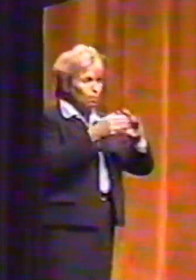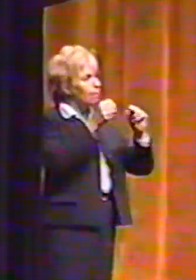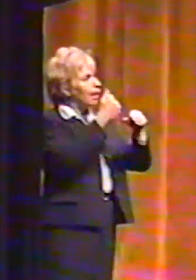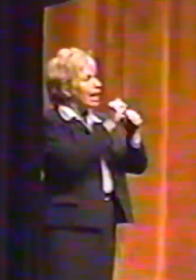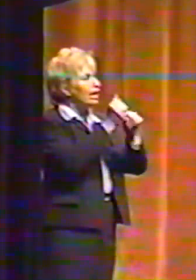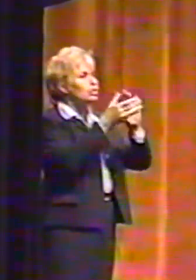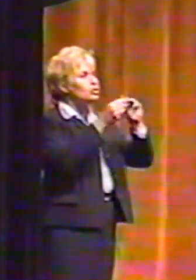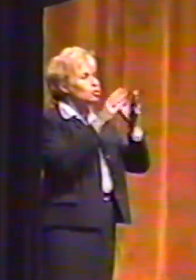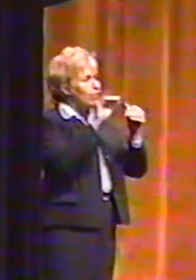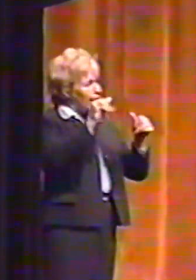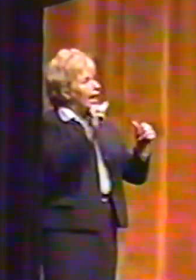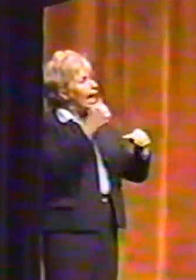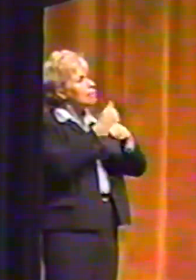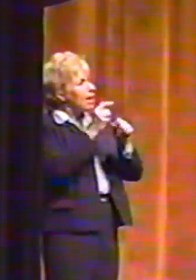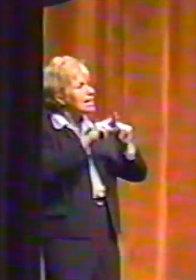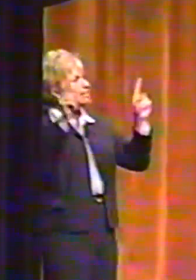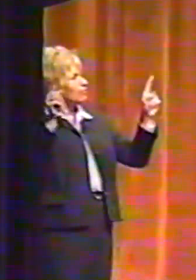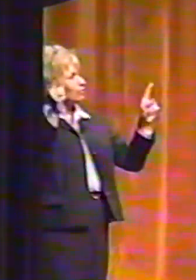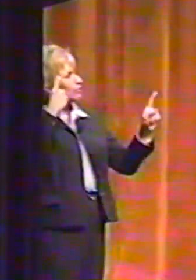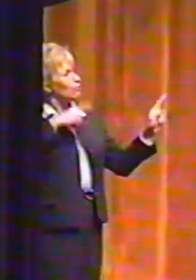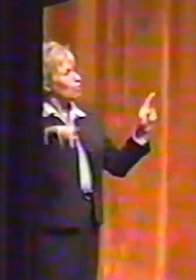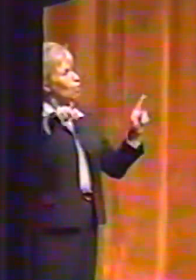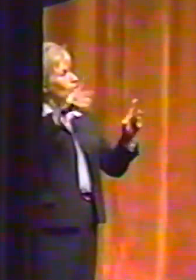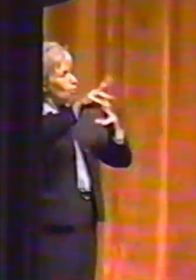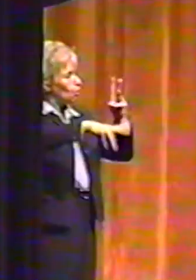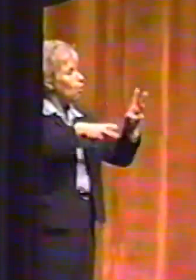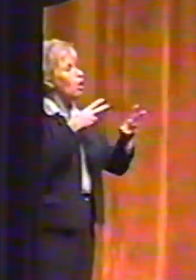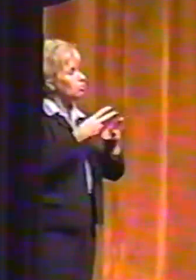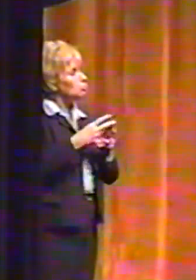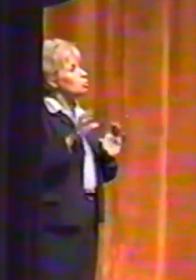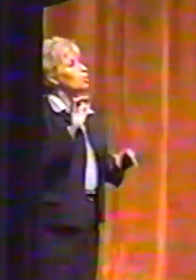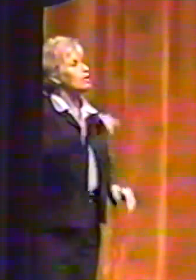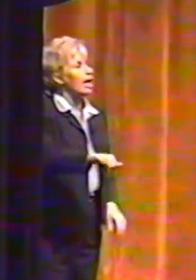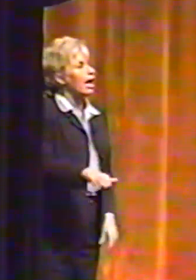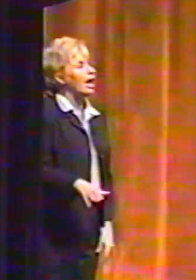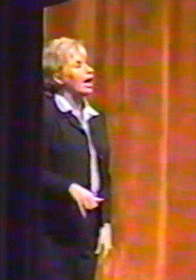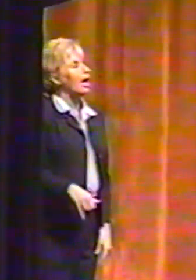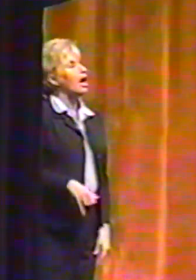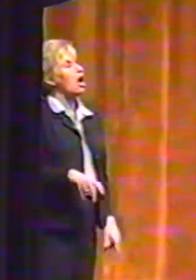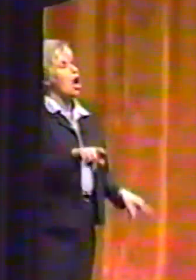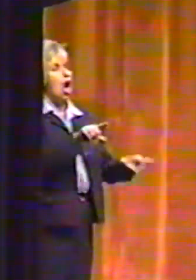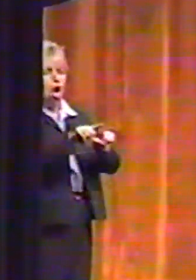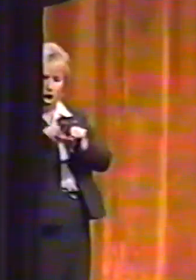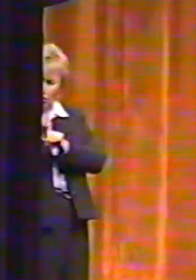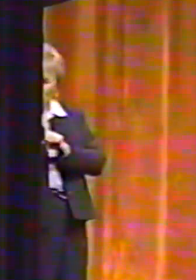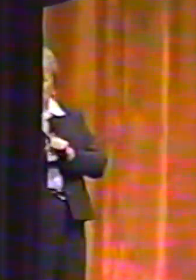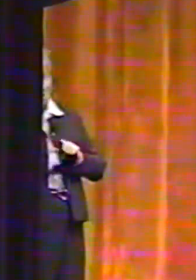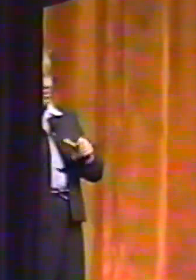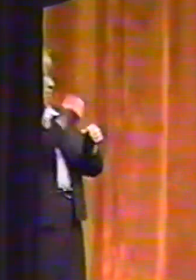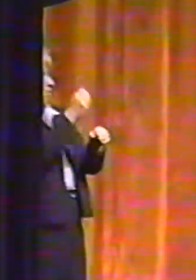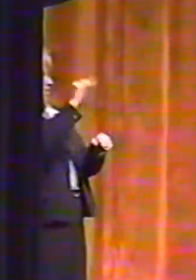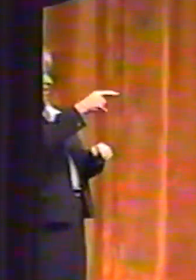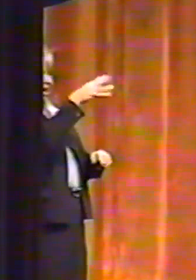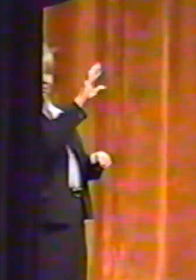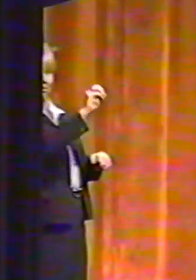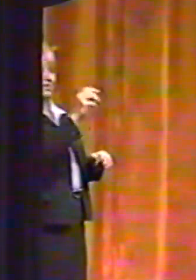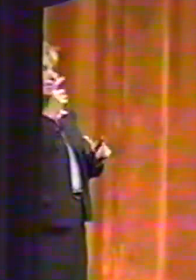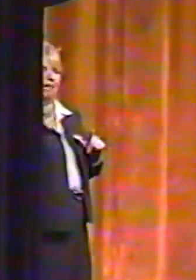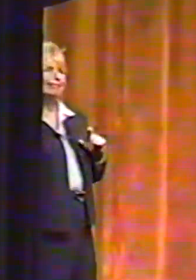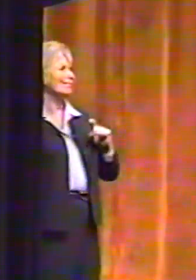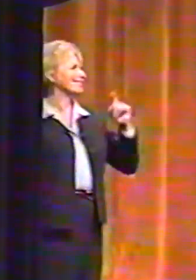you do that, and that's all you can ask. We also know that winning a Pulitzer Prize doesn't change our lives, and nor should